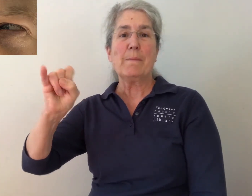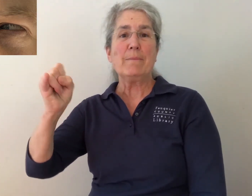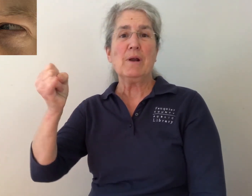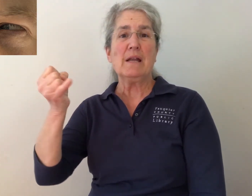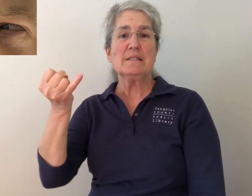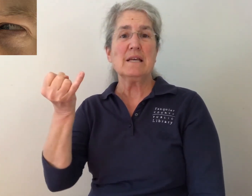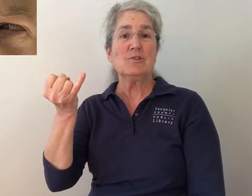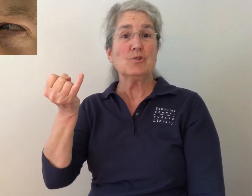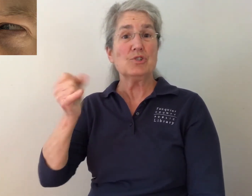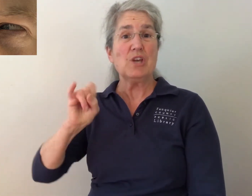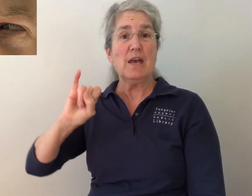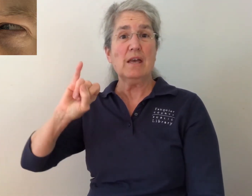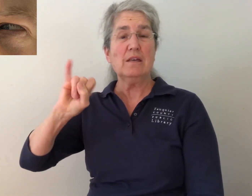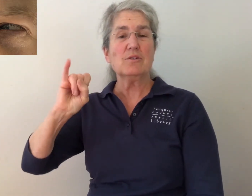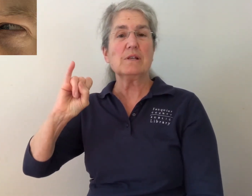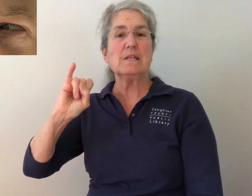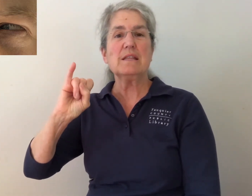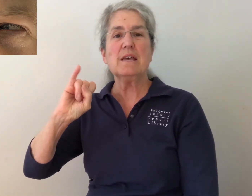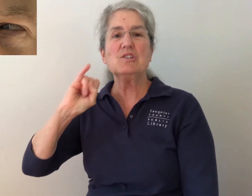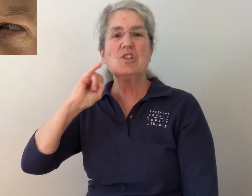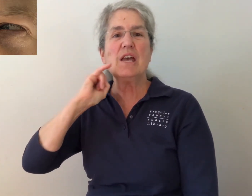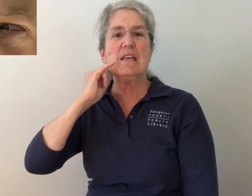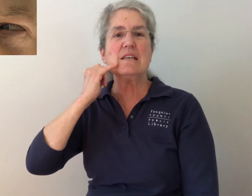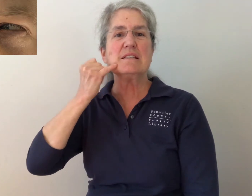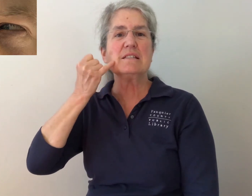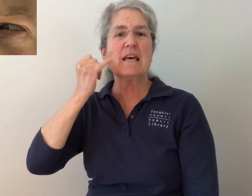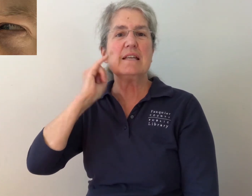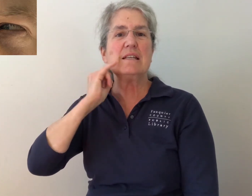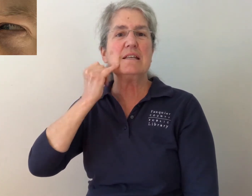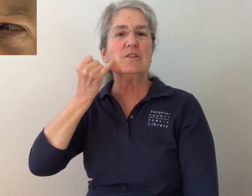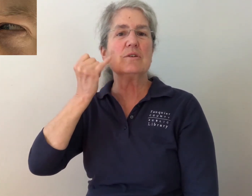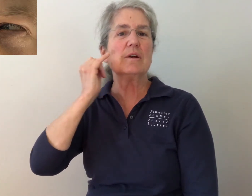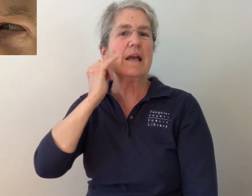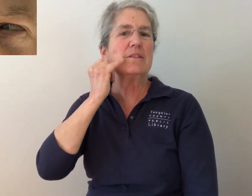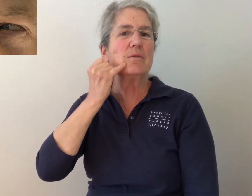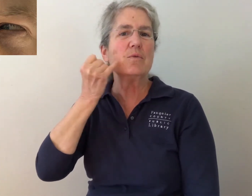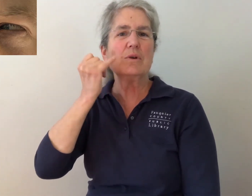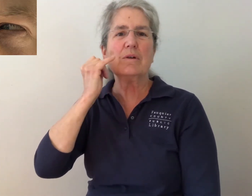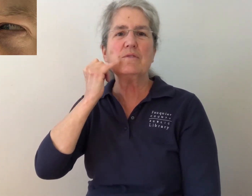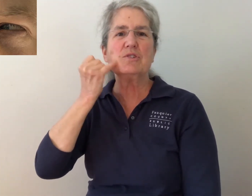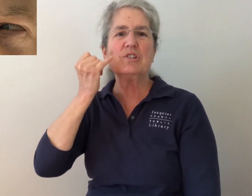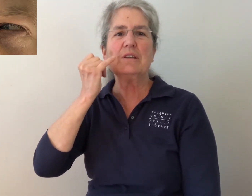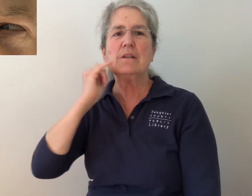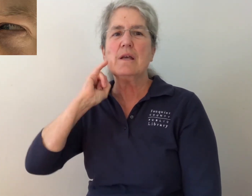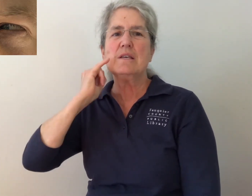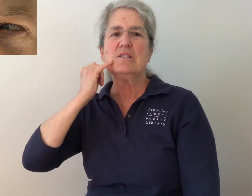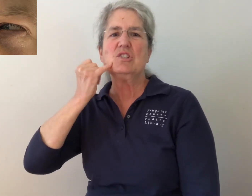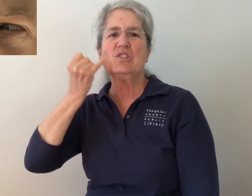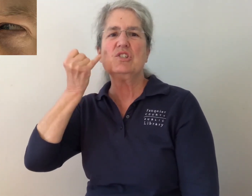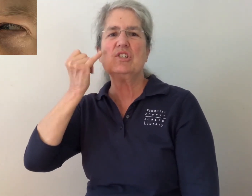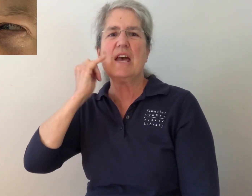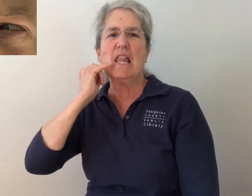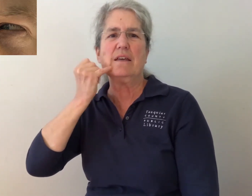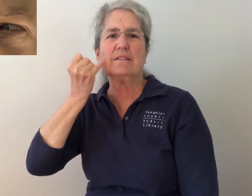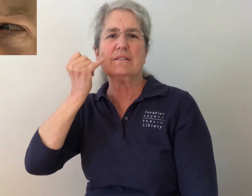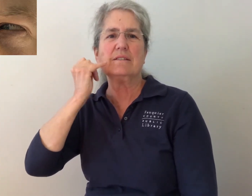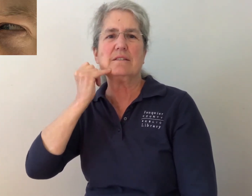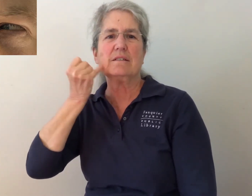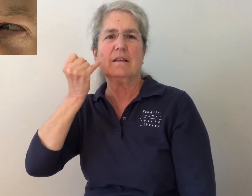Remember how to sign your J? You're going to take that J and sign it here at the corner of your chin. Jealous.